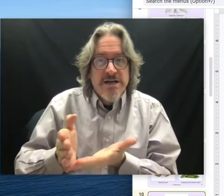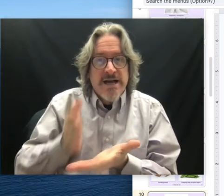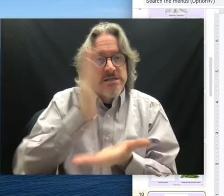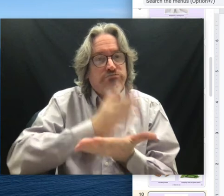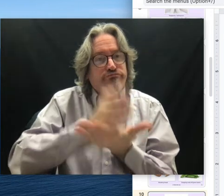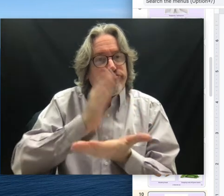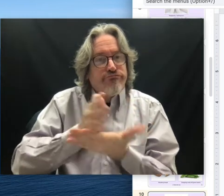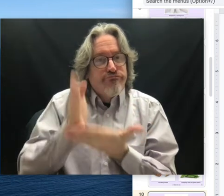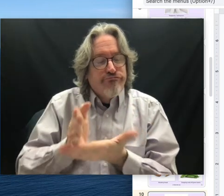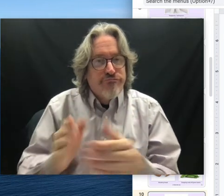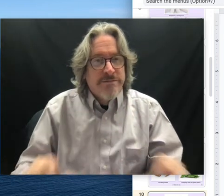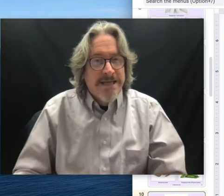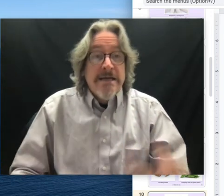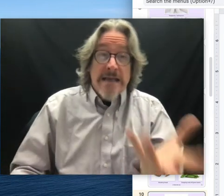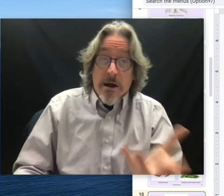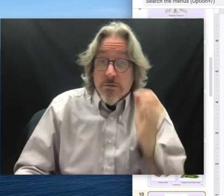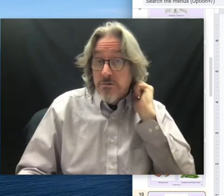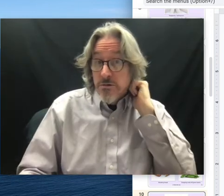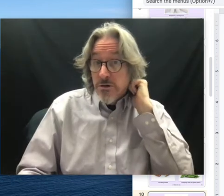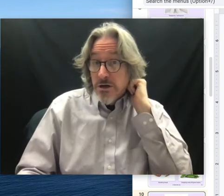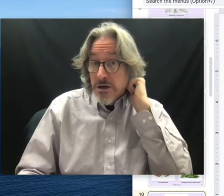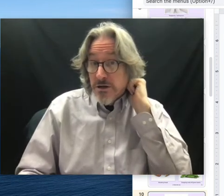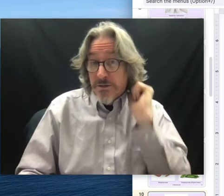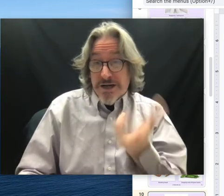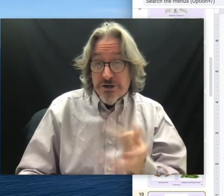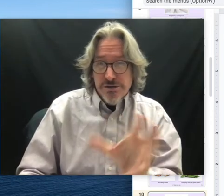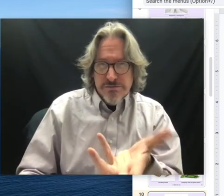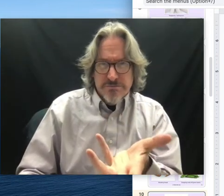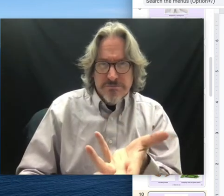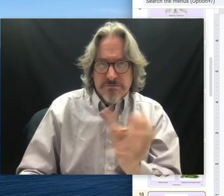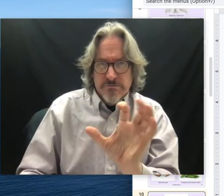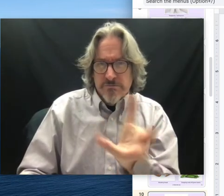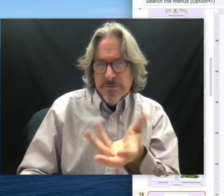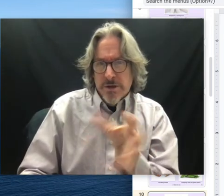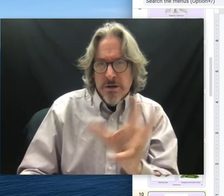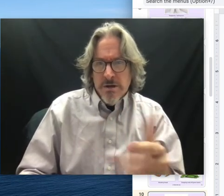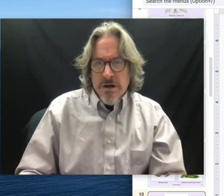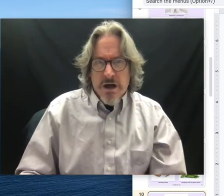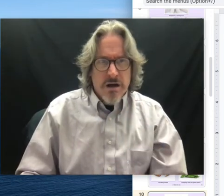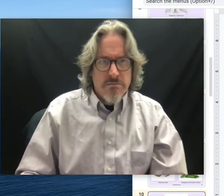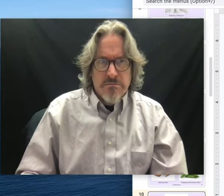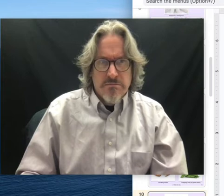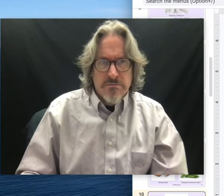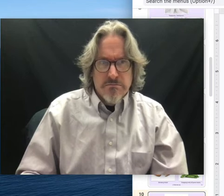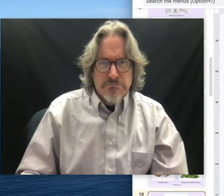going to dice, now the pictures,